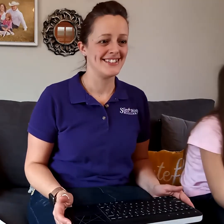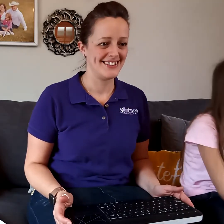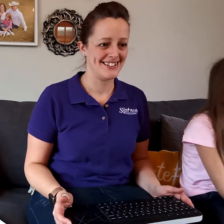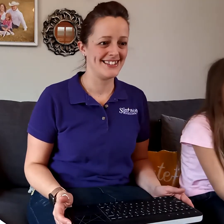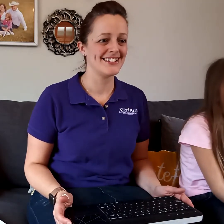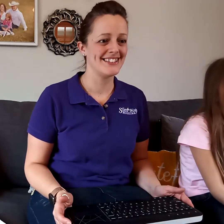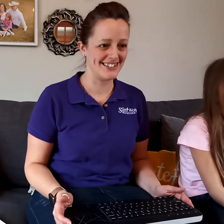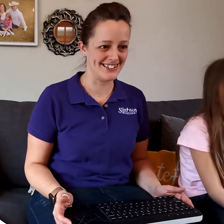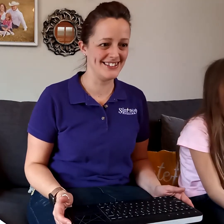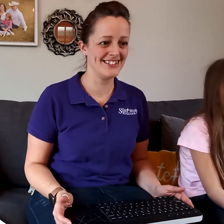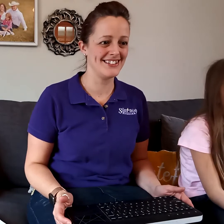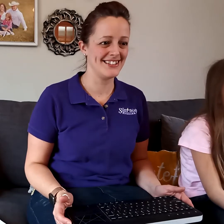Mm-hmm.